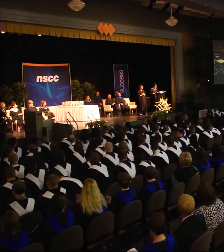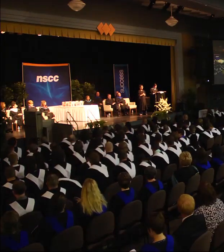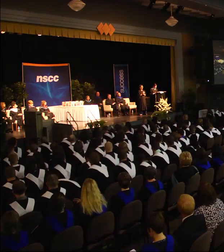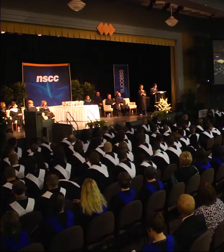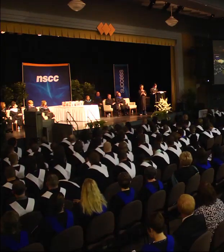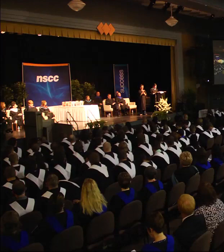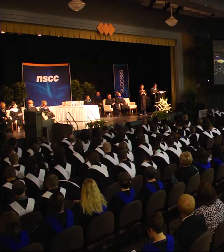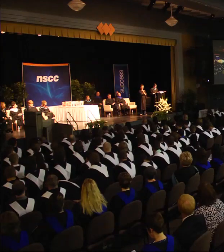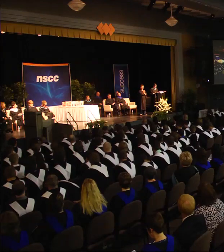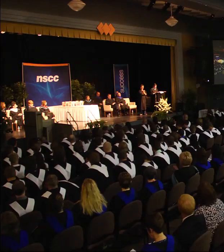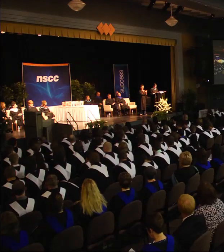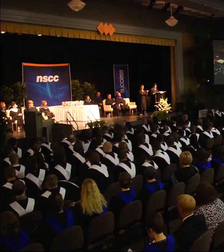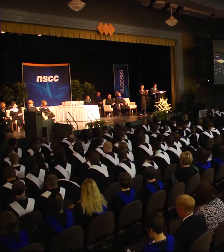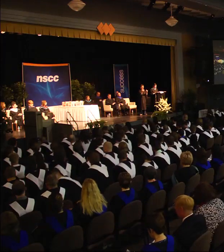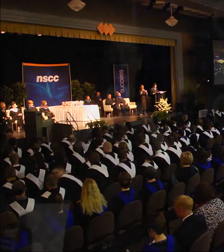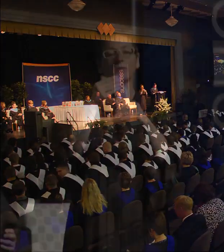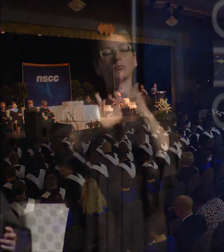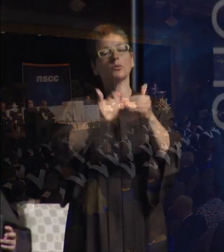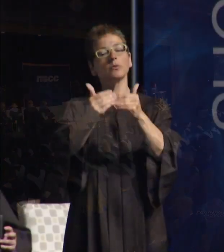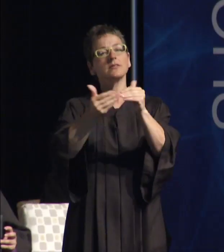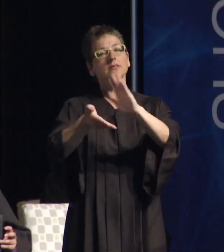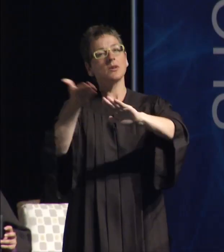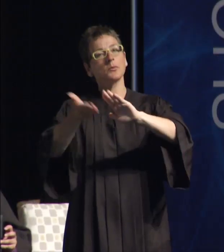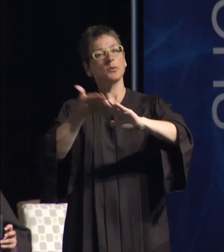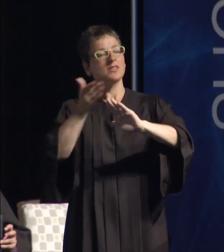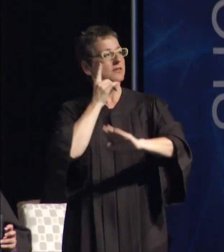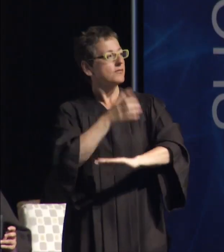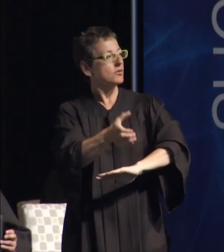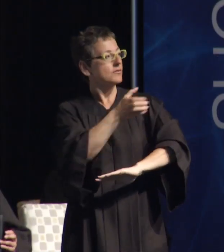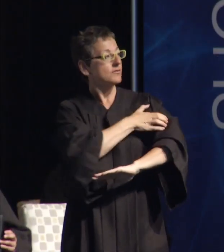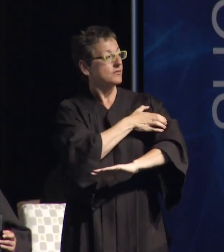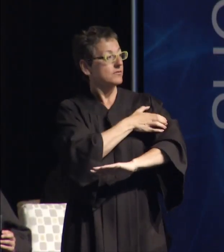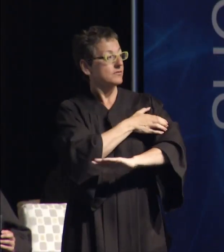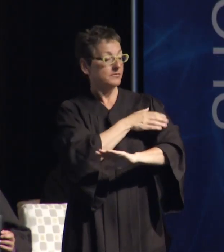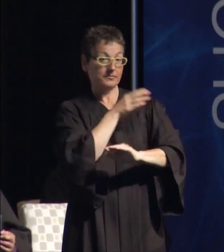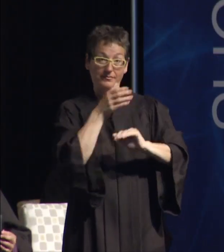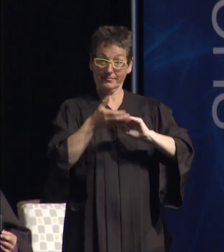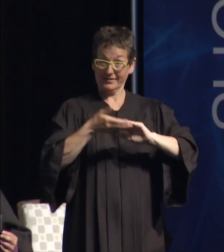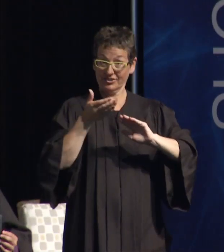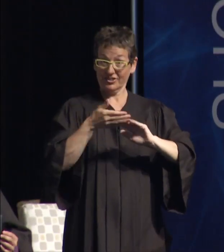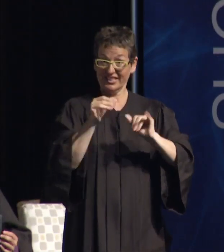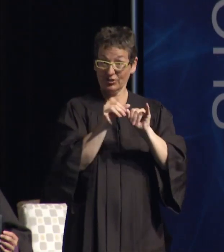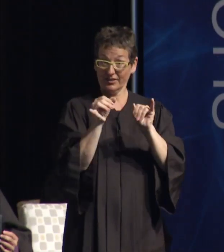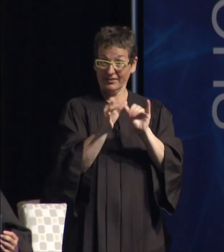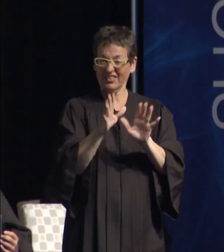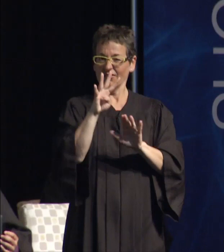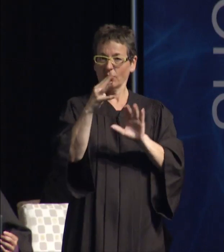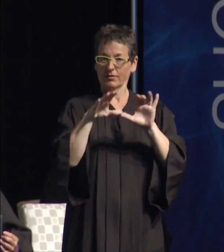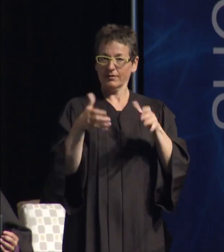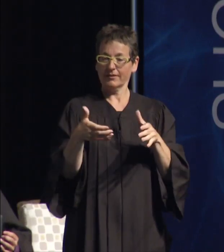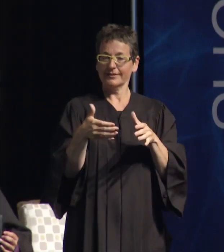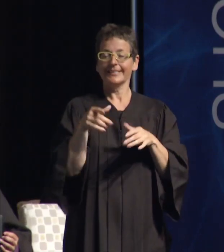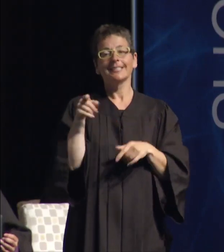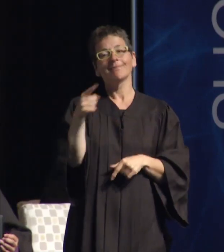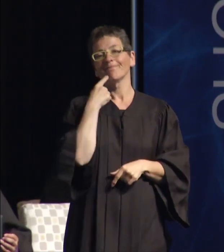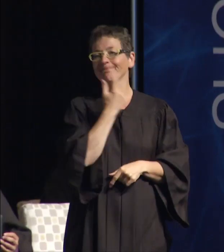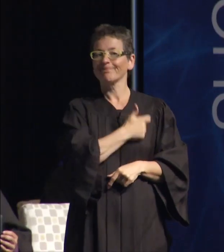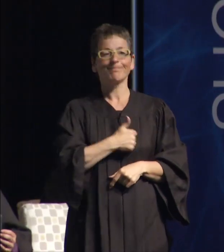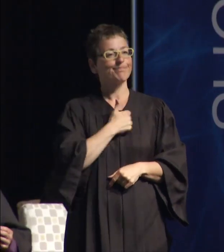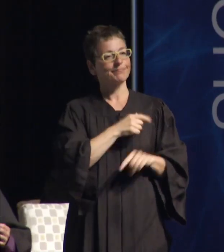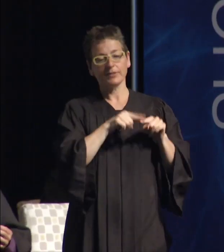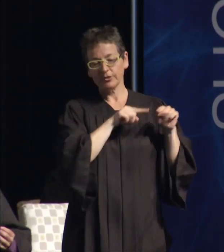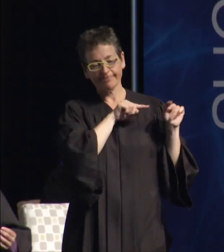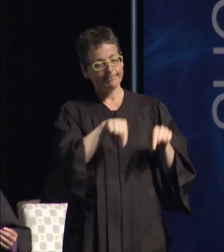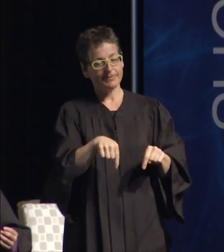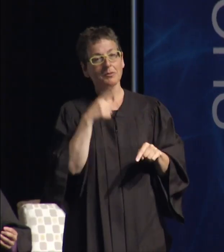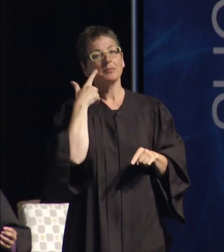Adam is in the Process Operations 4th Class Power Engineering program, and he sends his regrets, but Adam is working in his